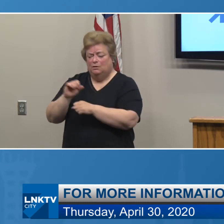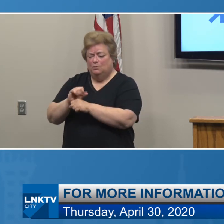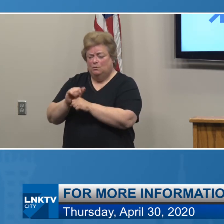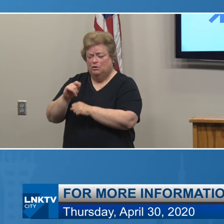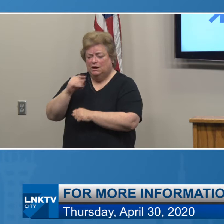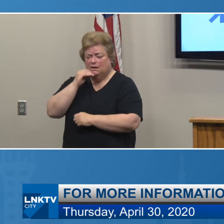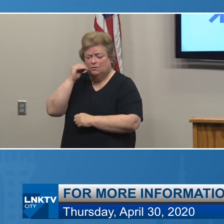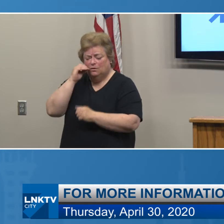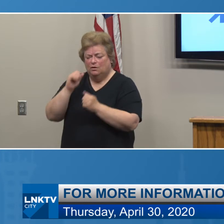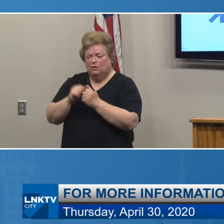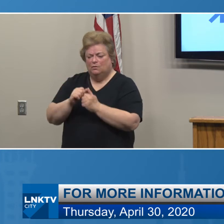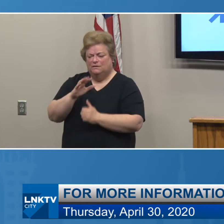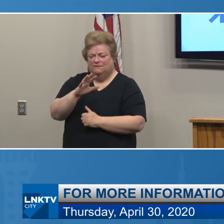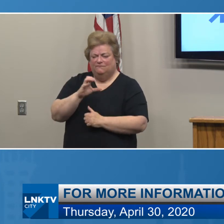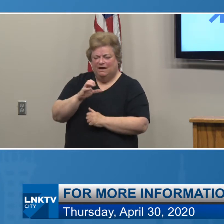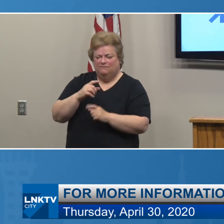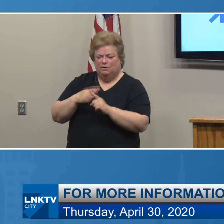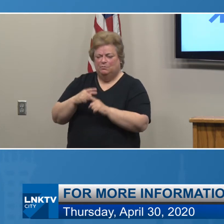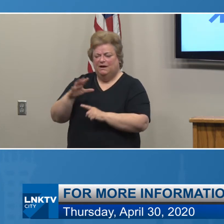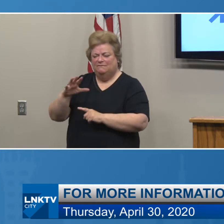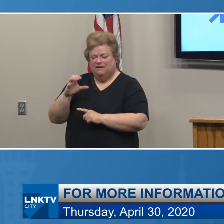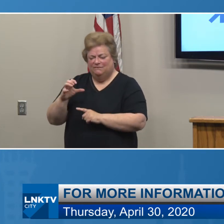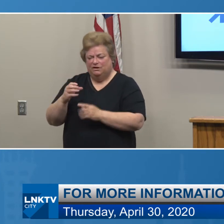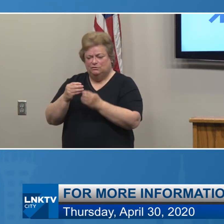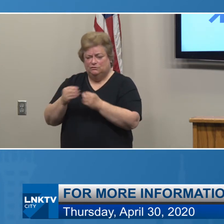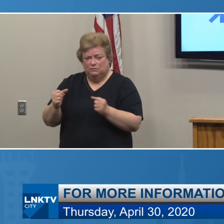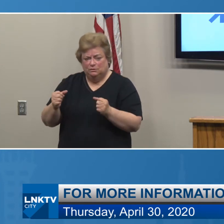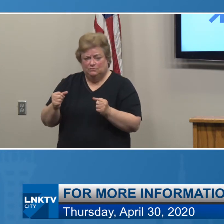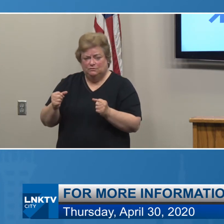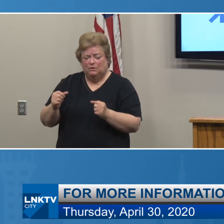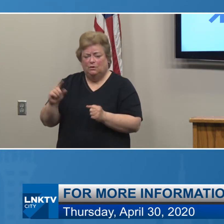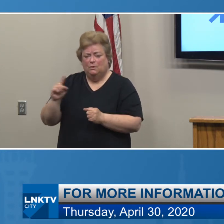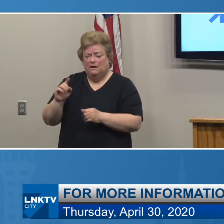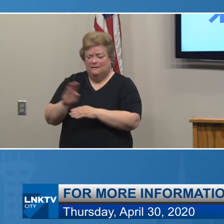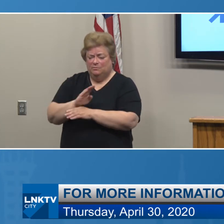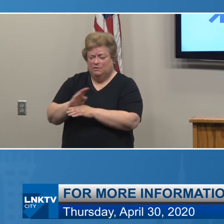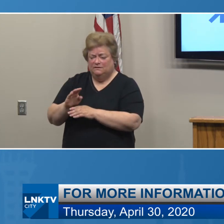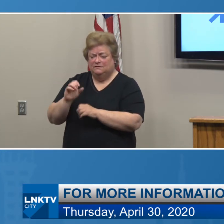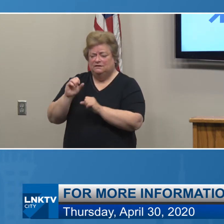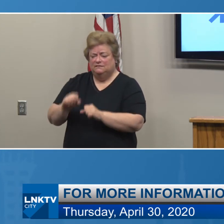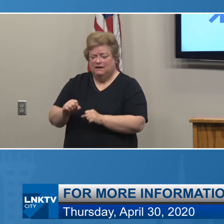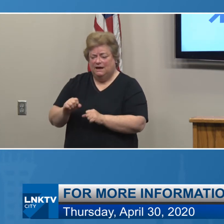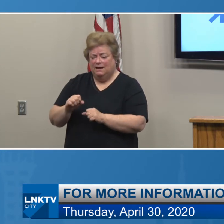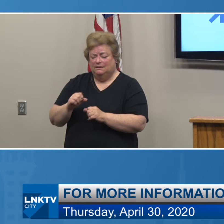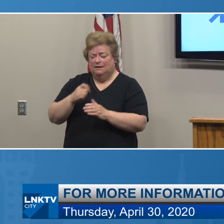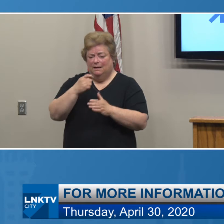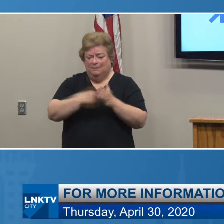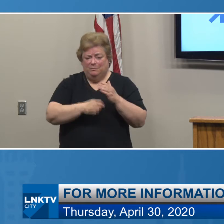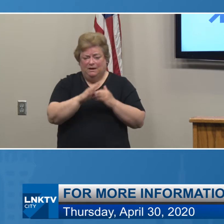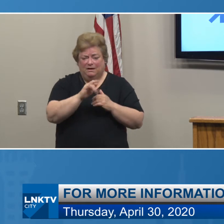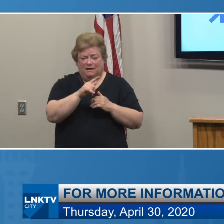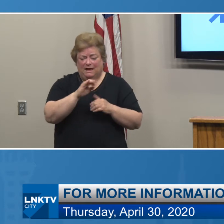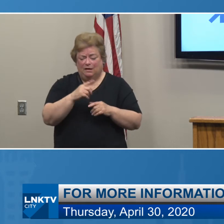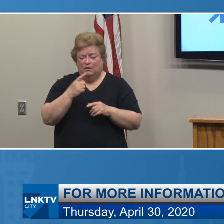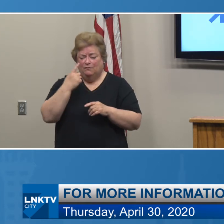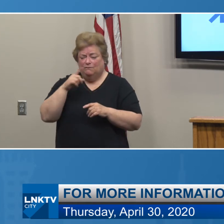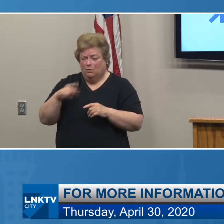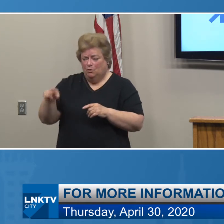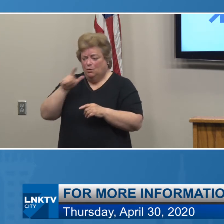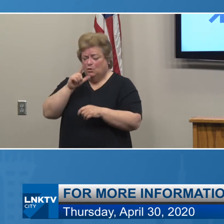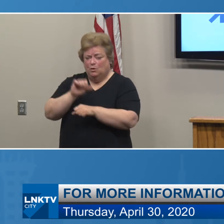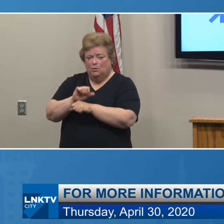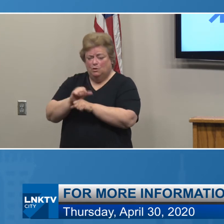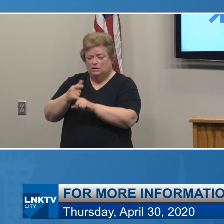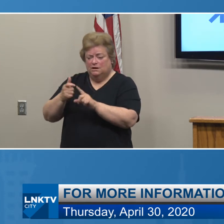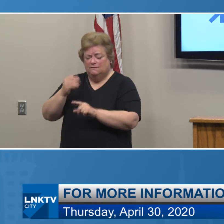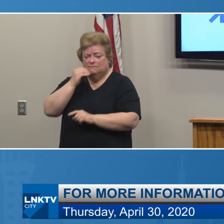with a 500 by 500 solution where the business can bill Allo directly for the work from home. And we're seeing